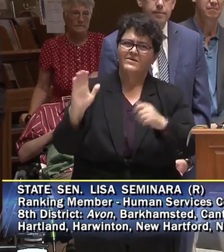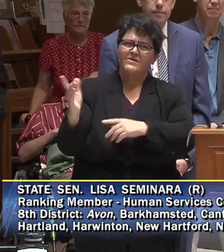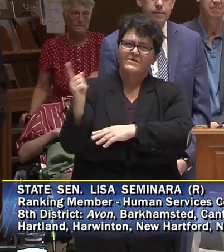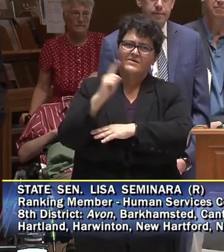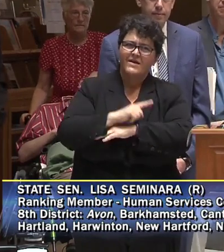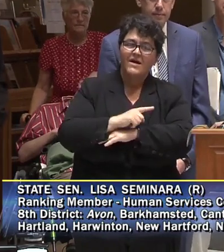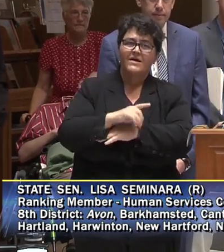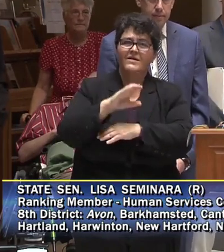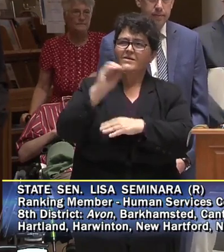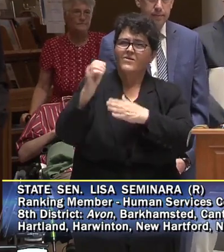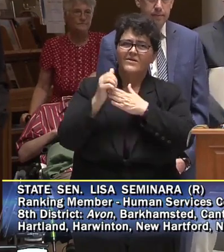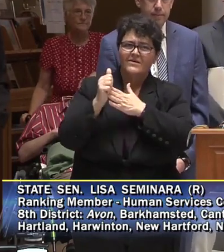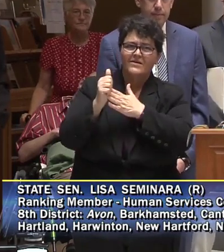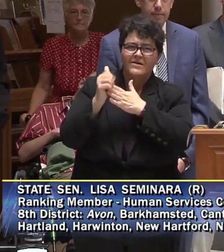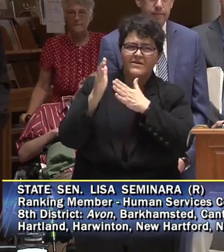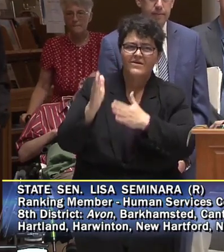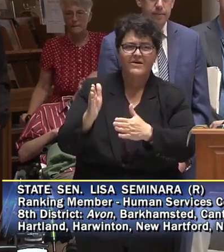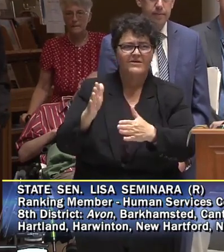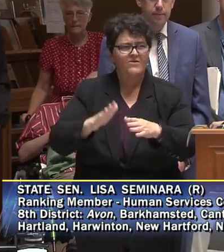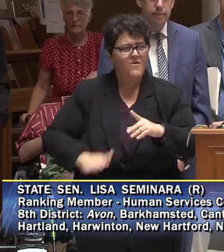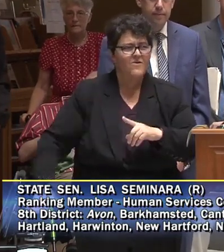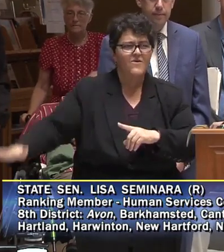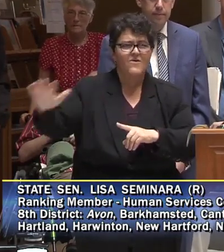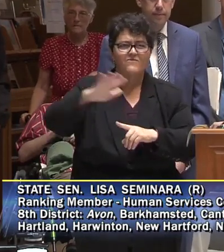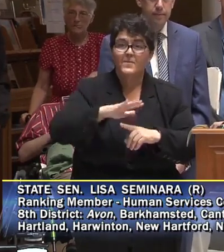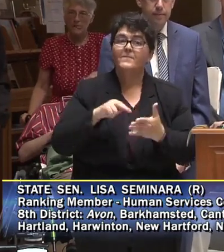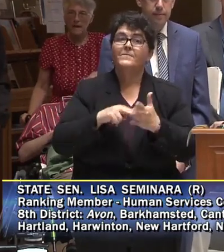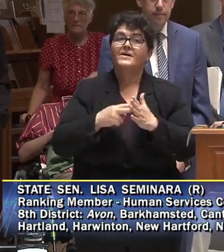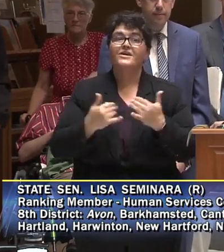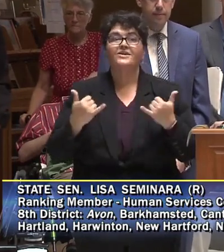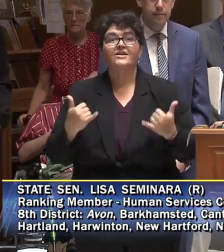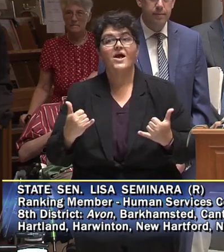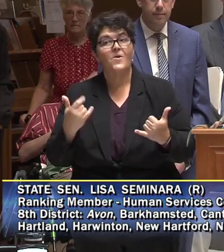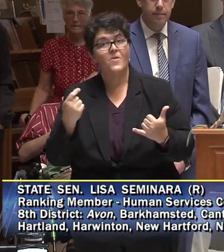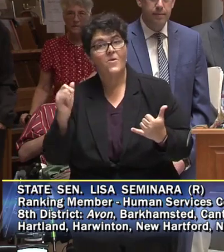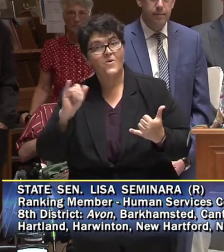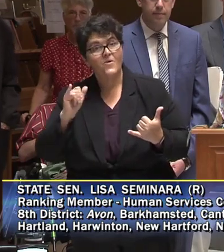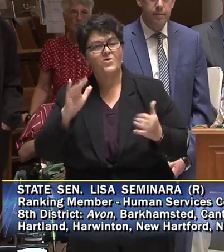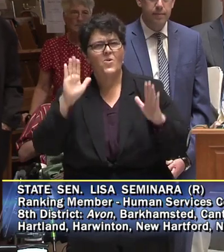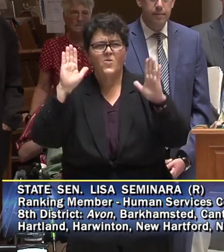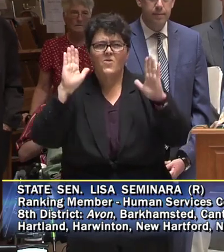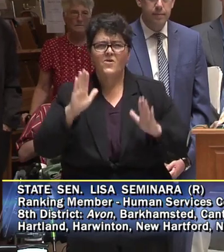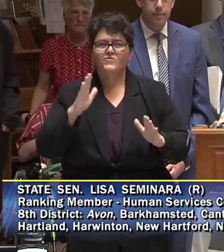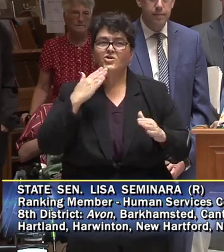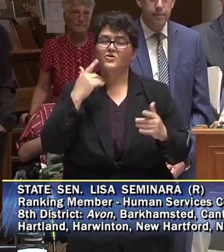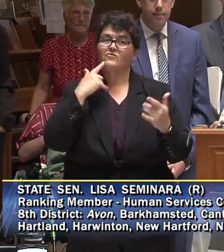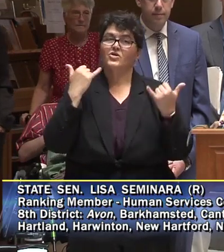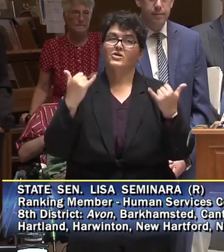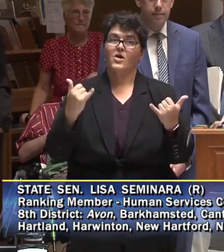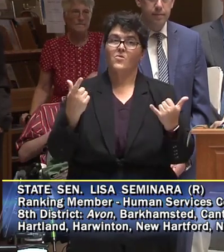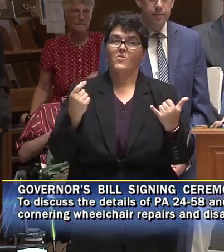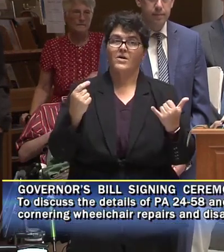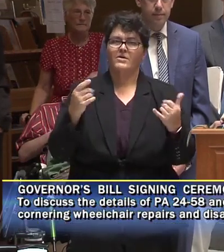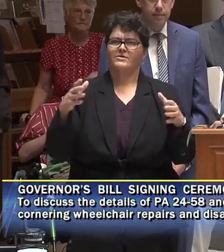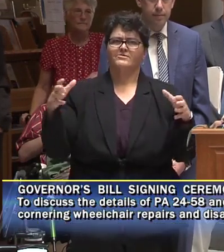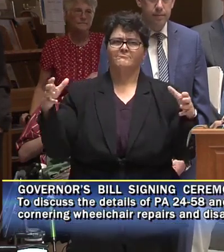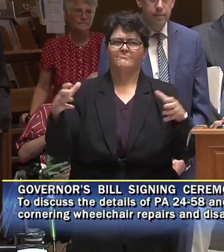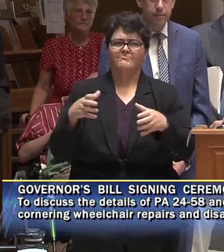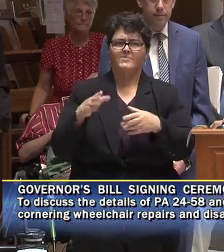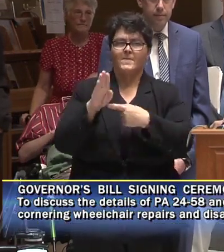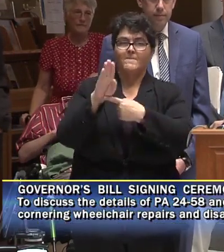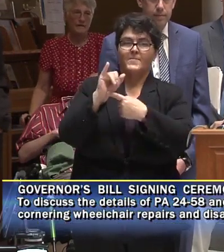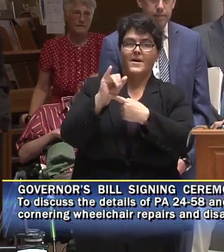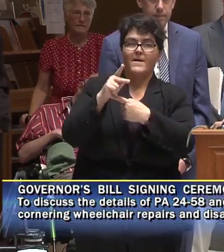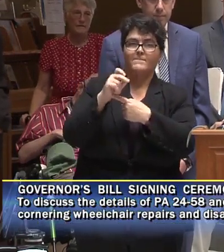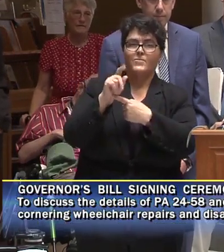way forward. Today is also a great day for bipartisanship, and it is such a pleasure to